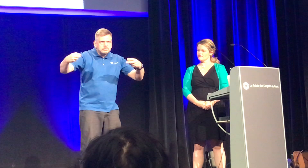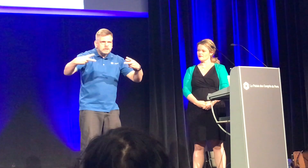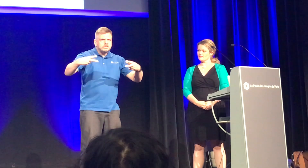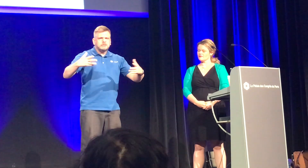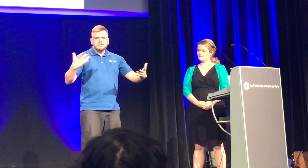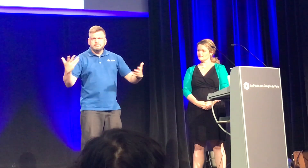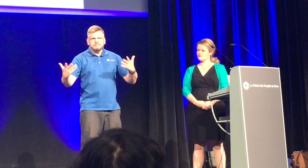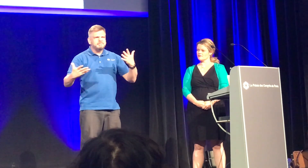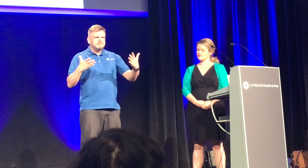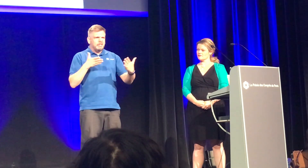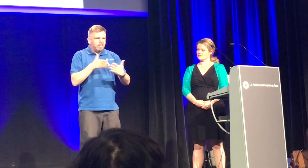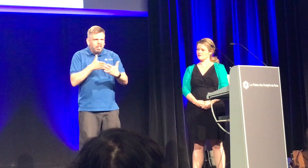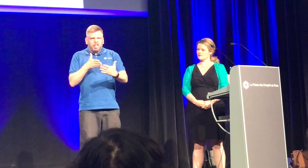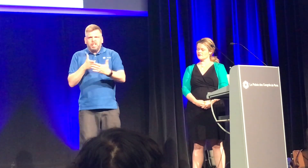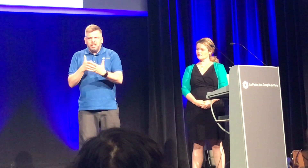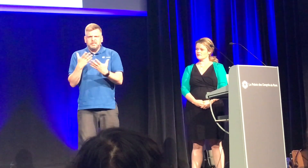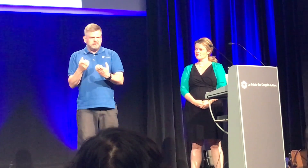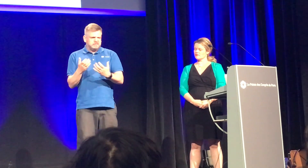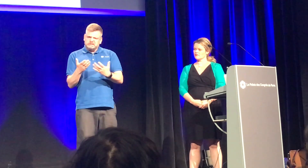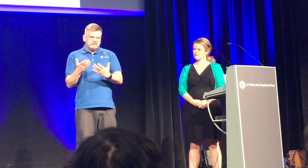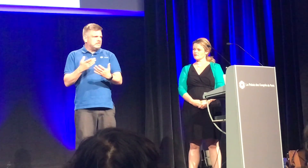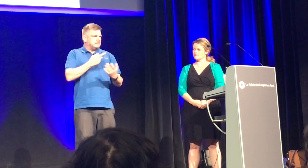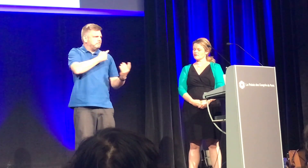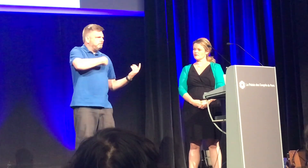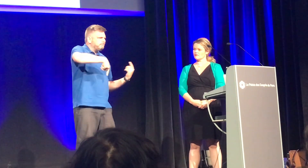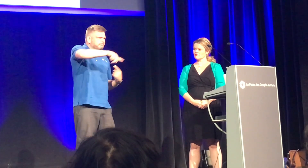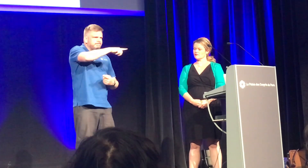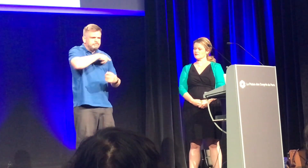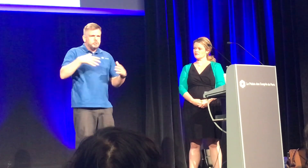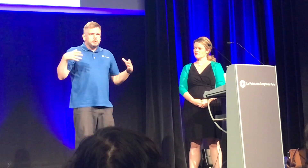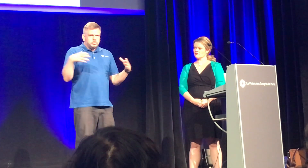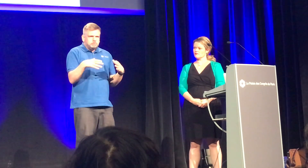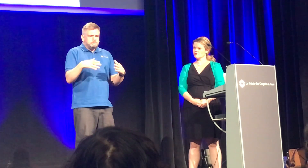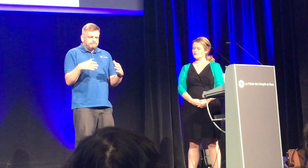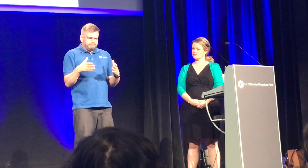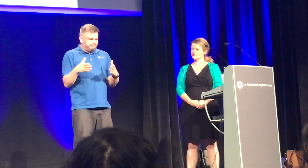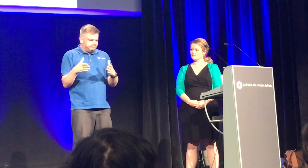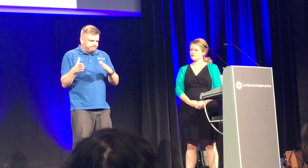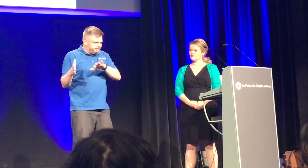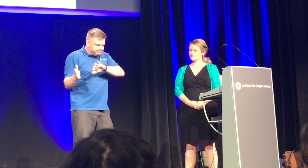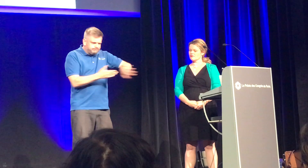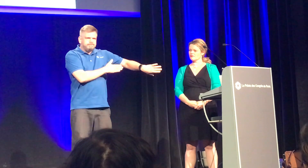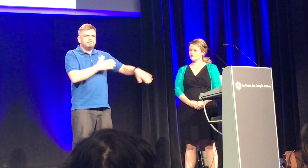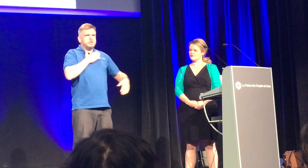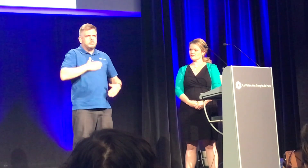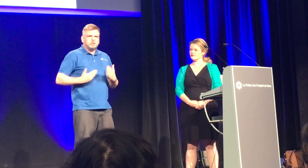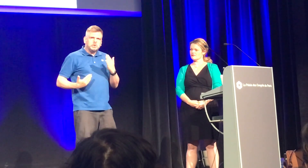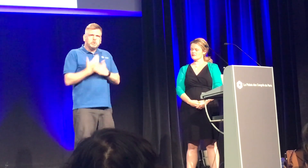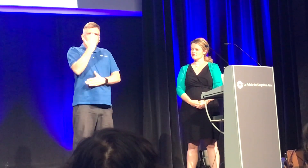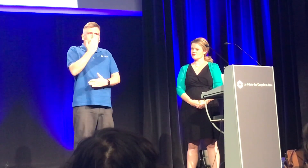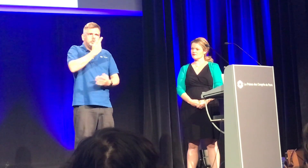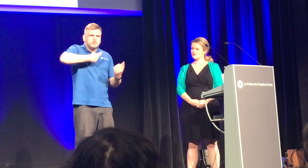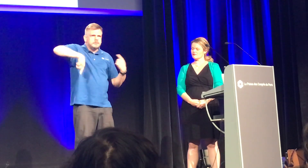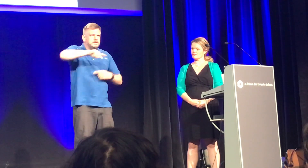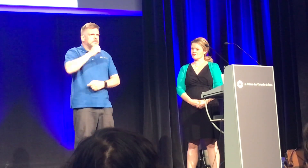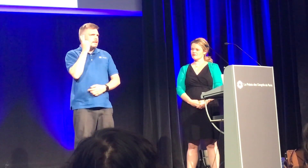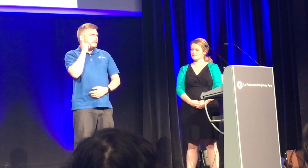resources. There are many barriers for deaf children in their learning because there are no sign language